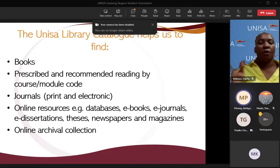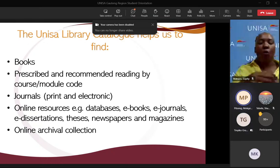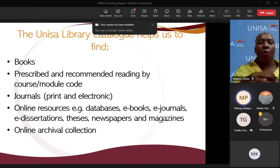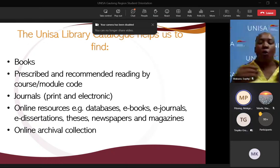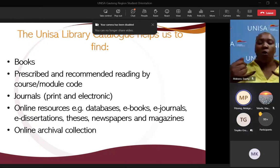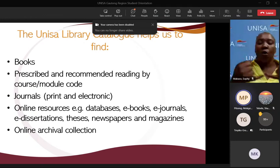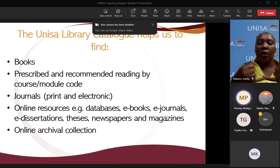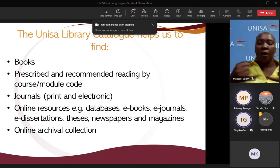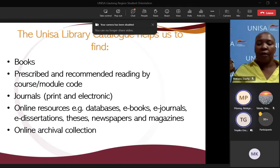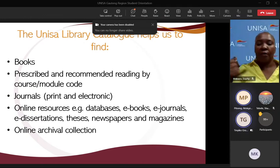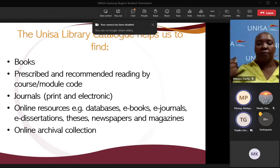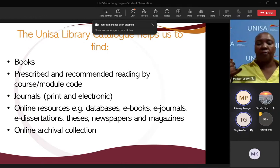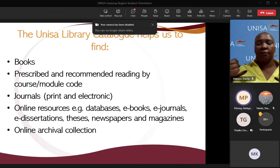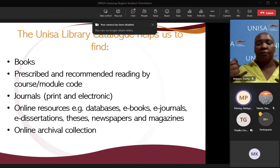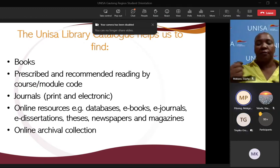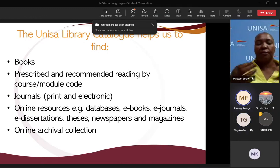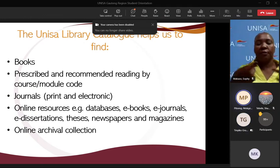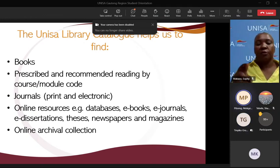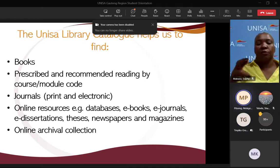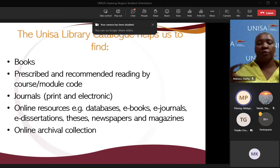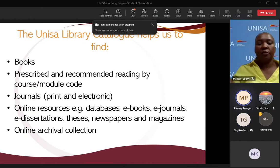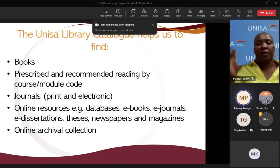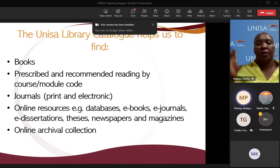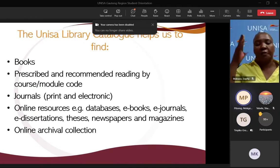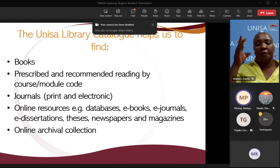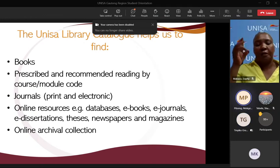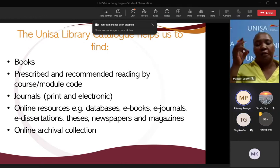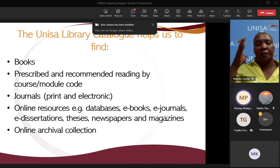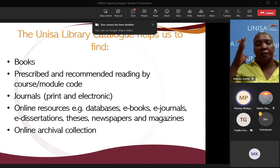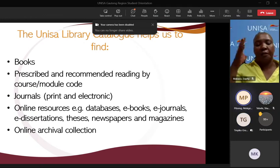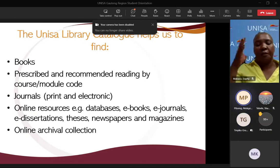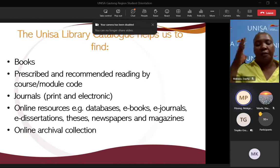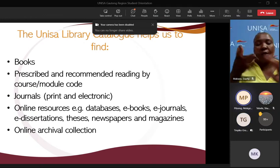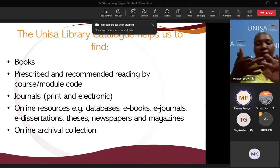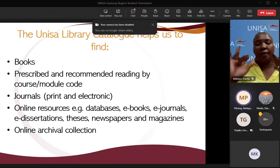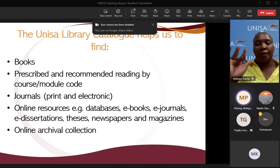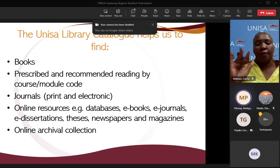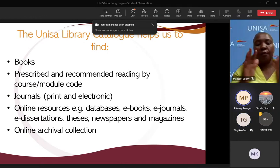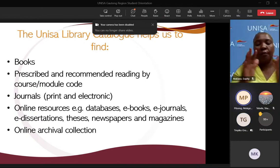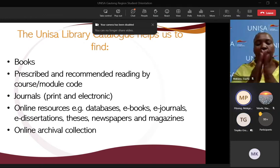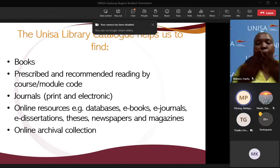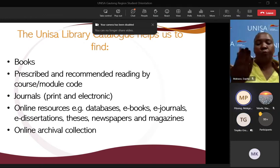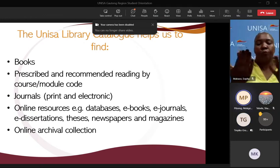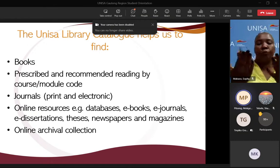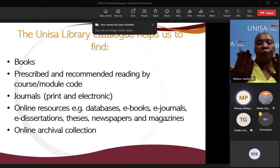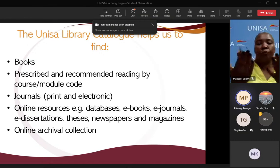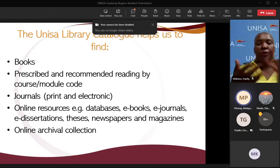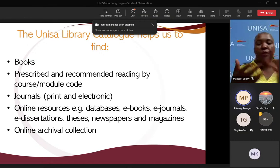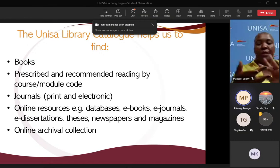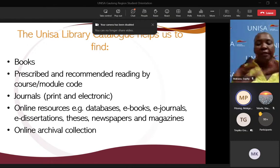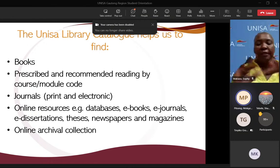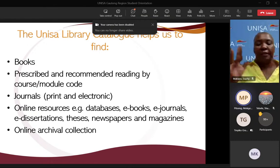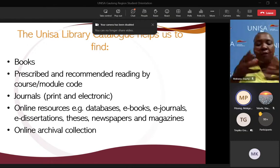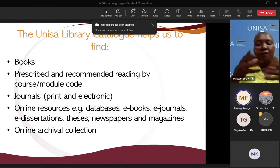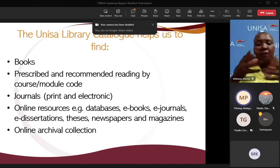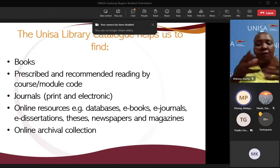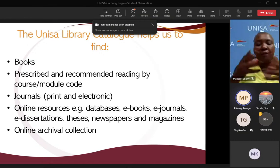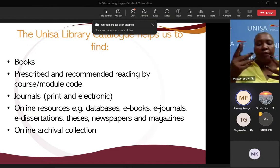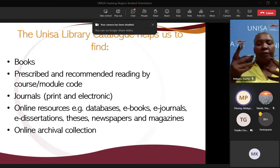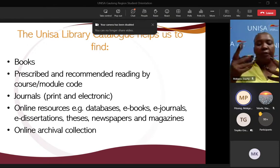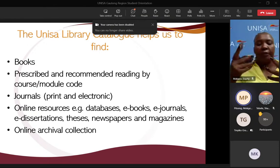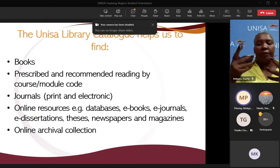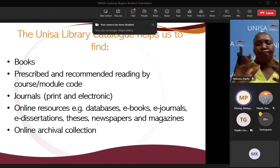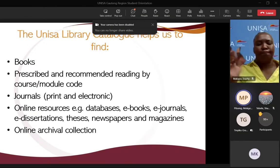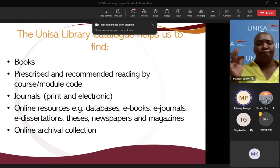the online resources such as databases ebooks e-genas e-desertation